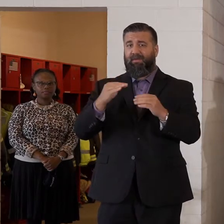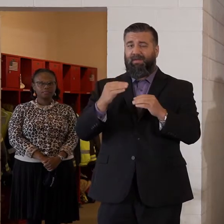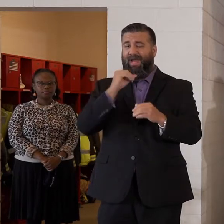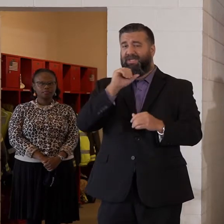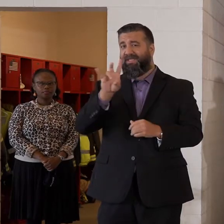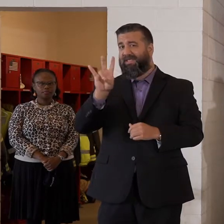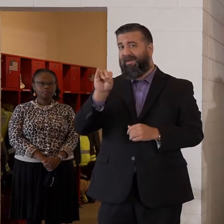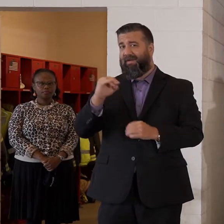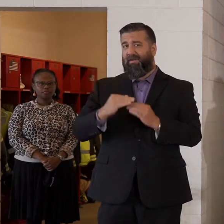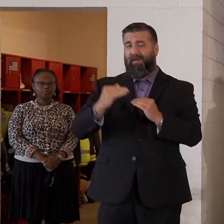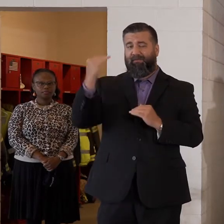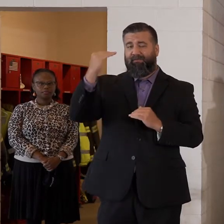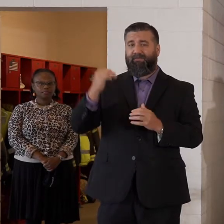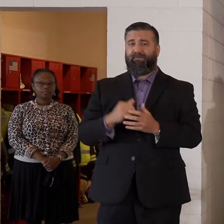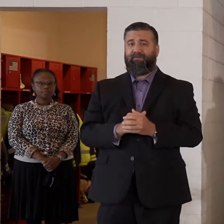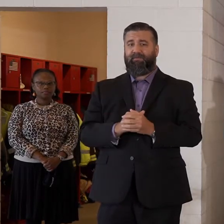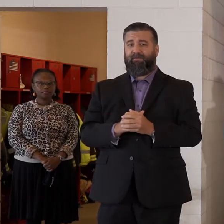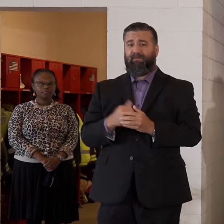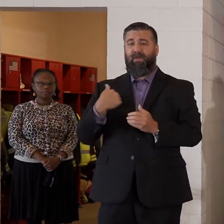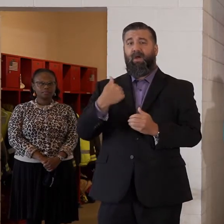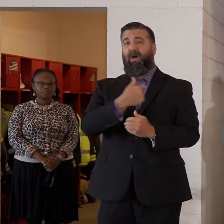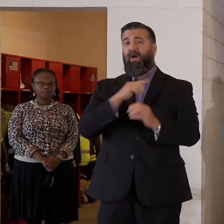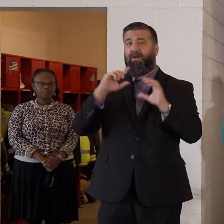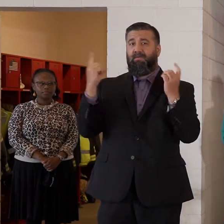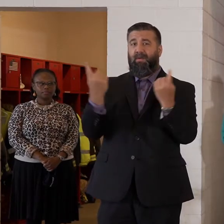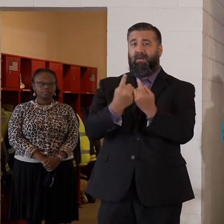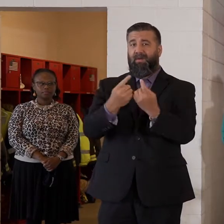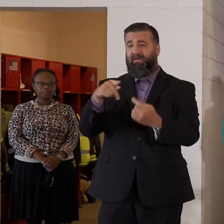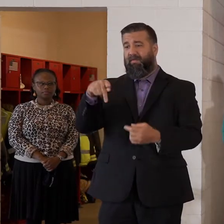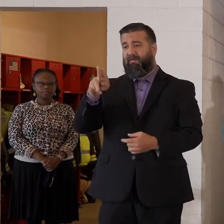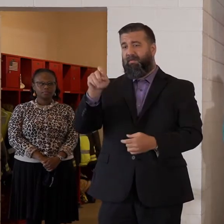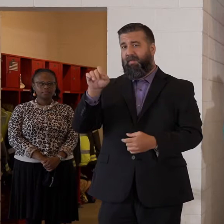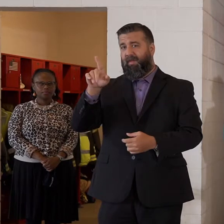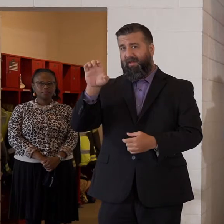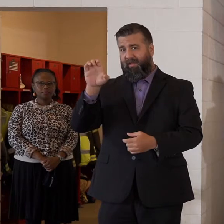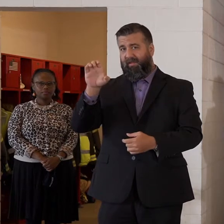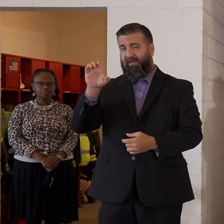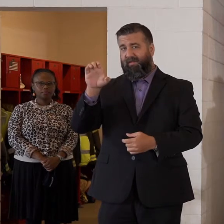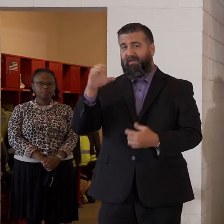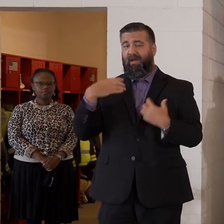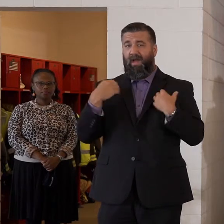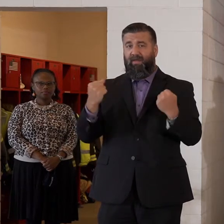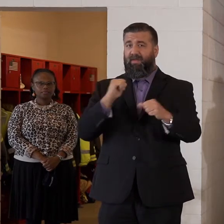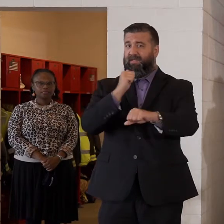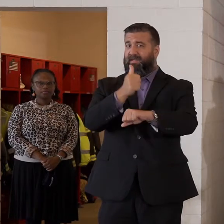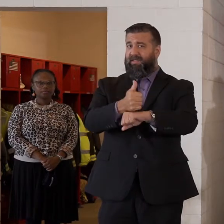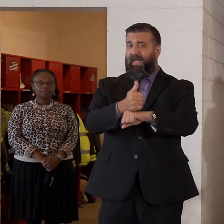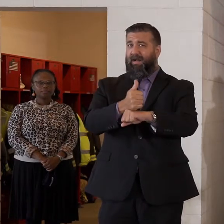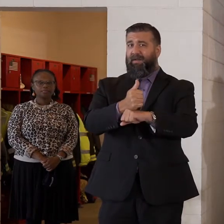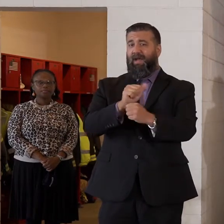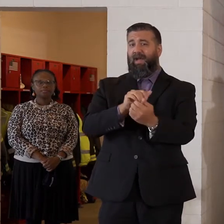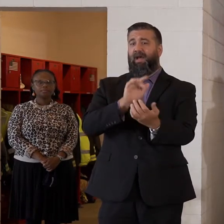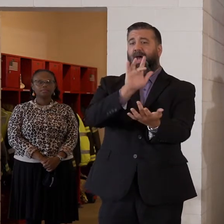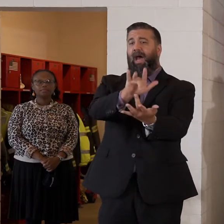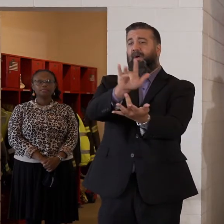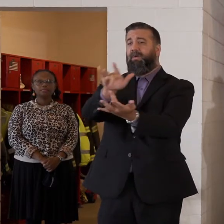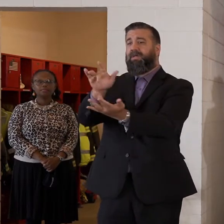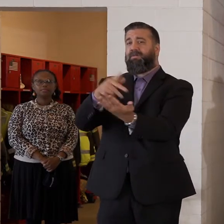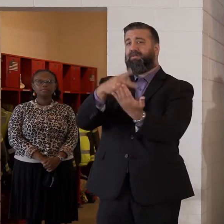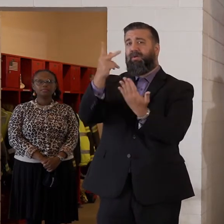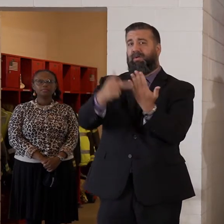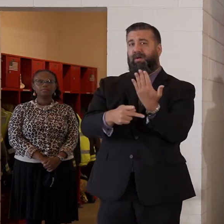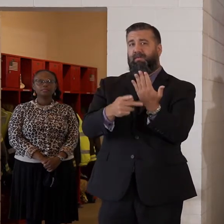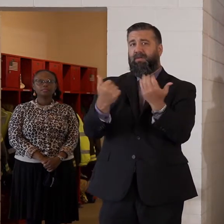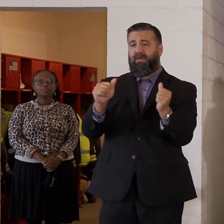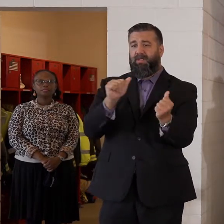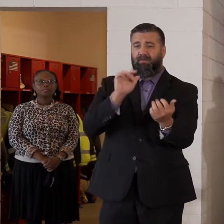older. Our Department of Public Health has put together a comprehensive community outreach program to reach as many